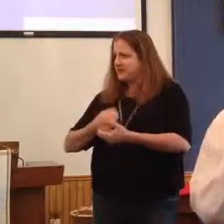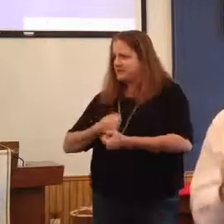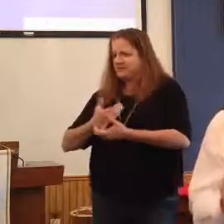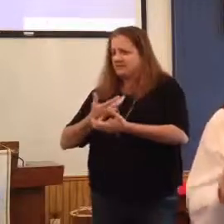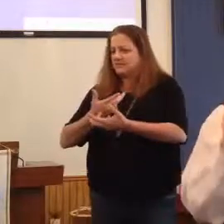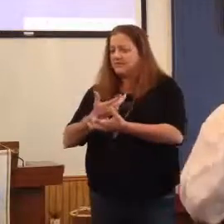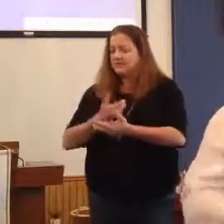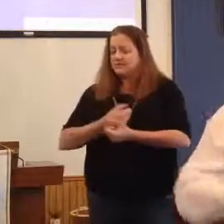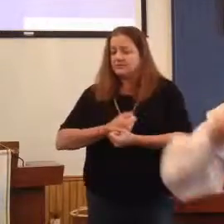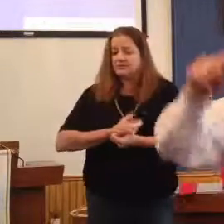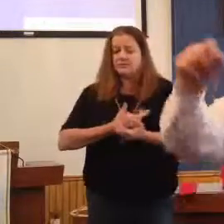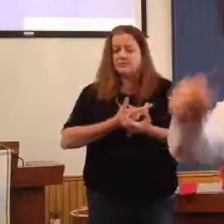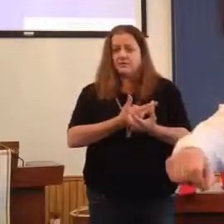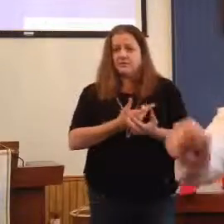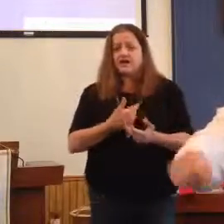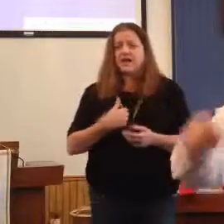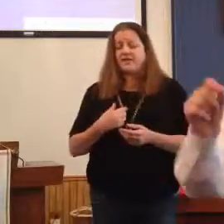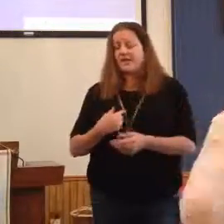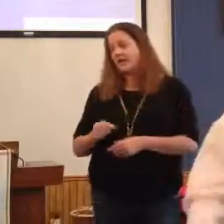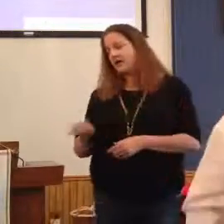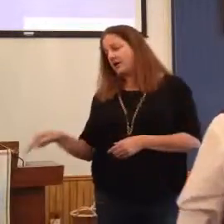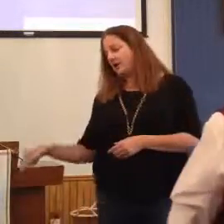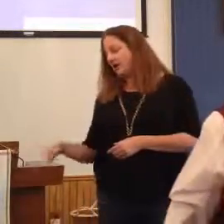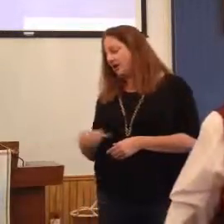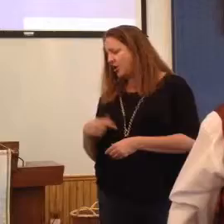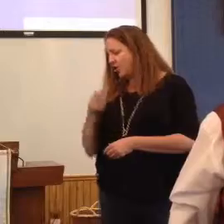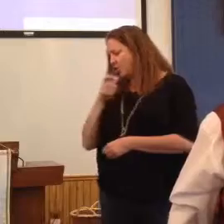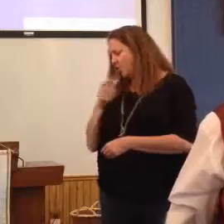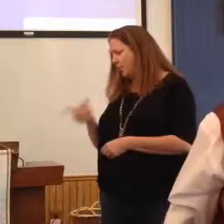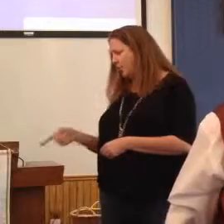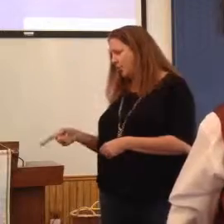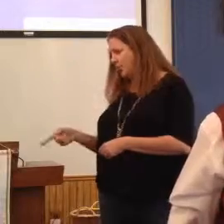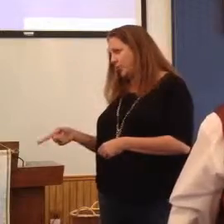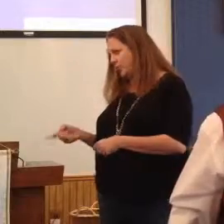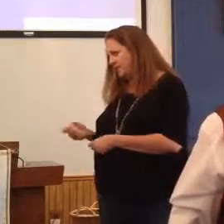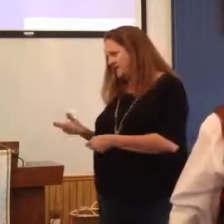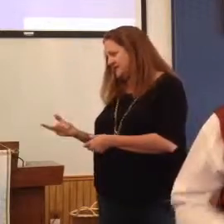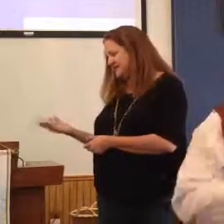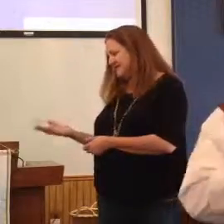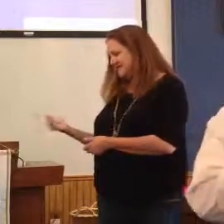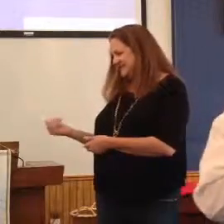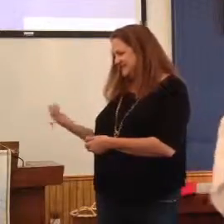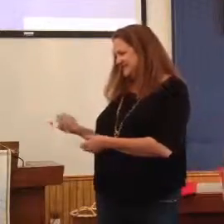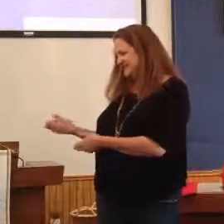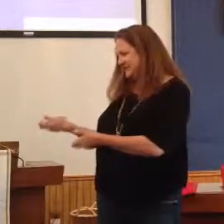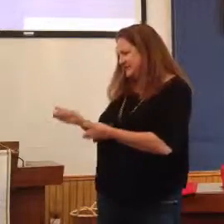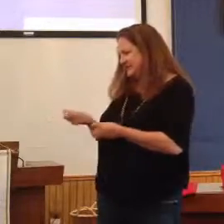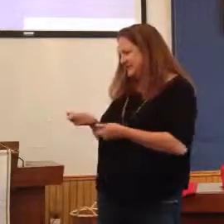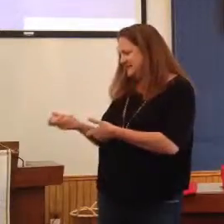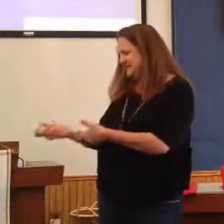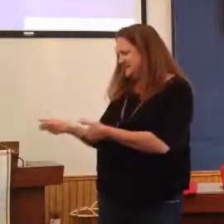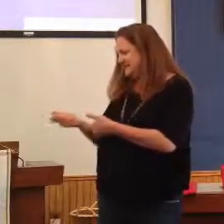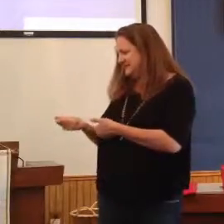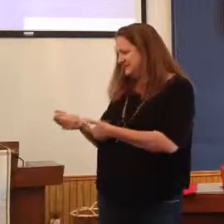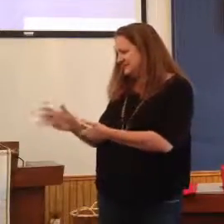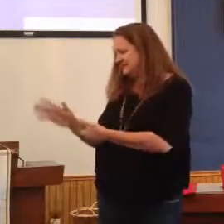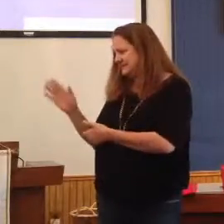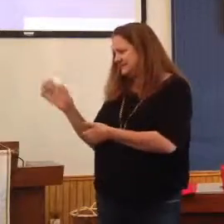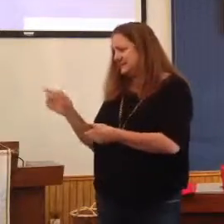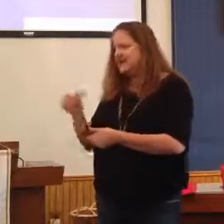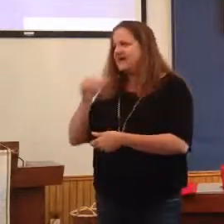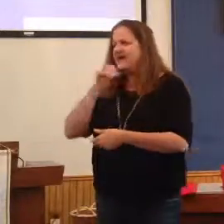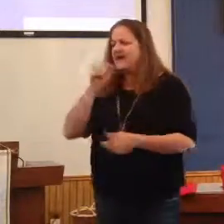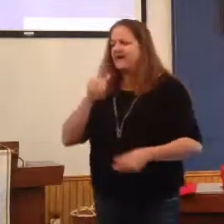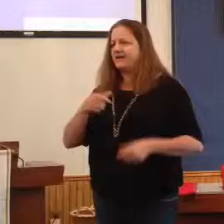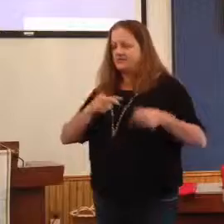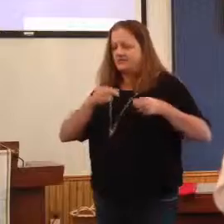need to find out who the person next to us is. And I don't mean just reading somebody's name